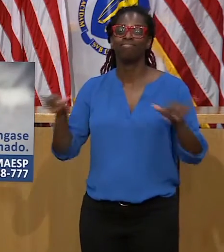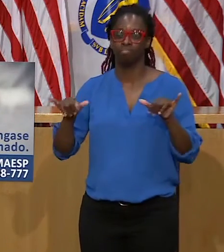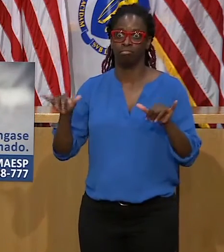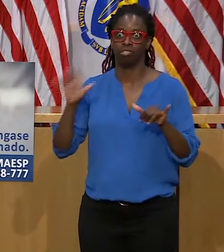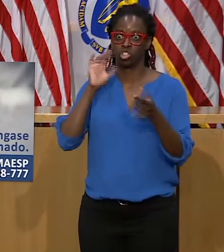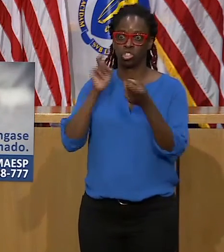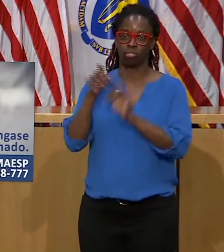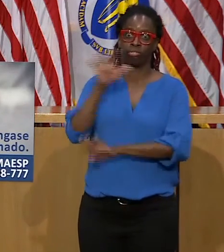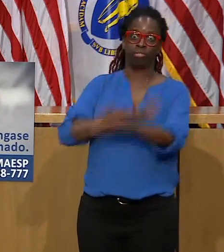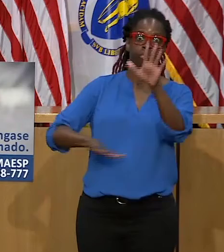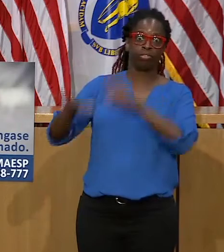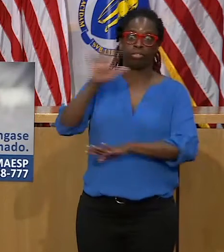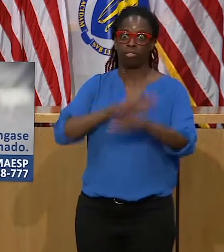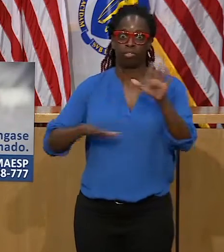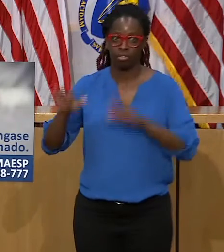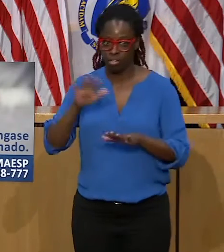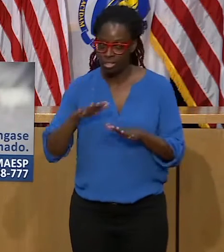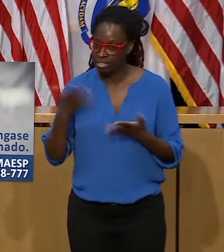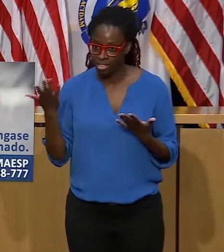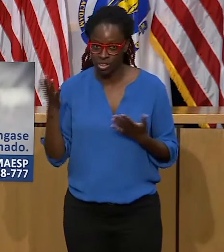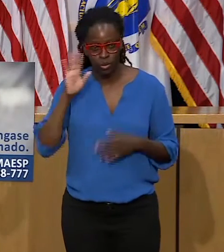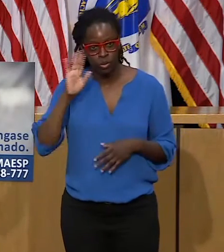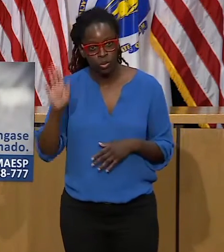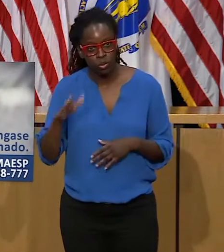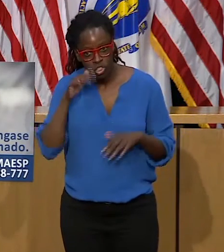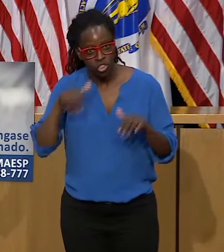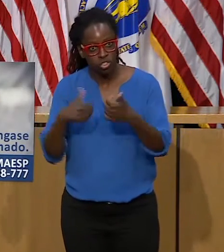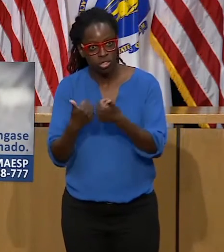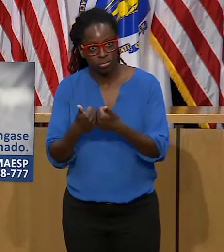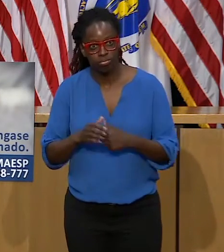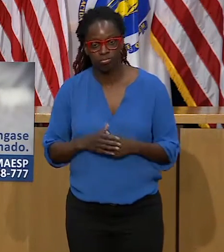best fit their specific needs and circumstances.